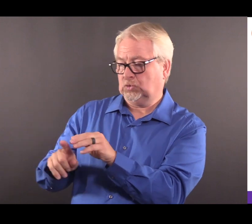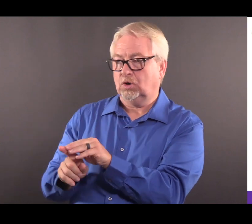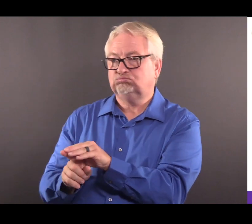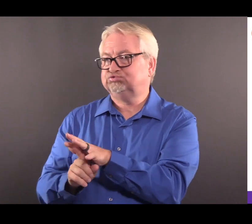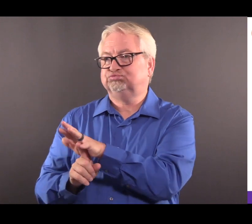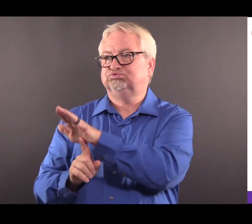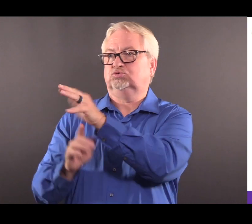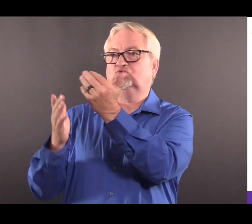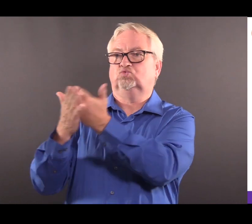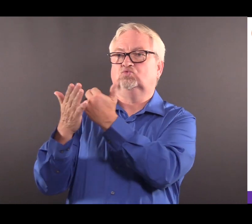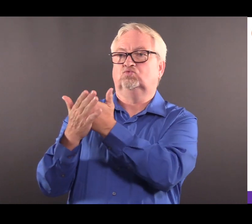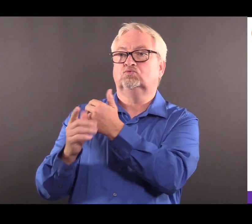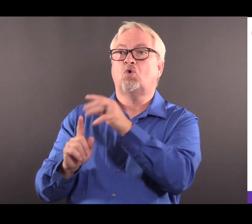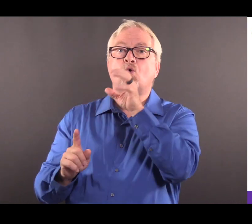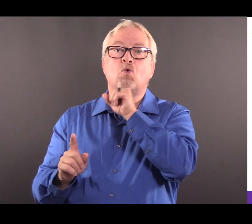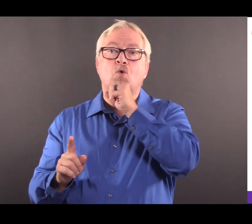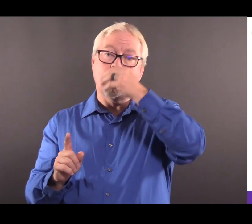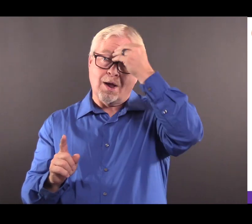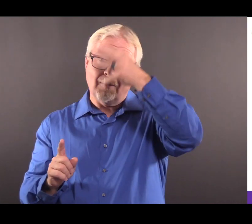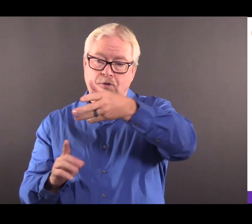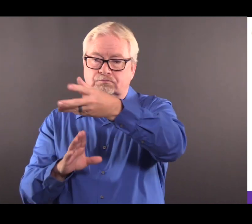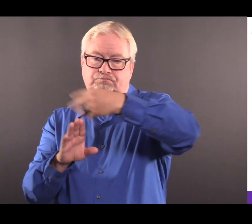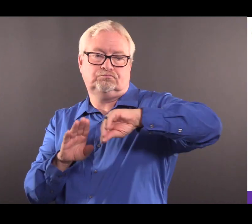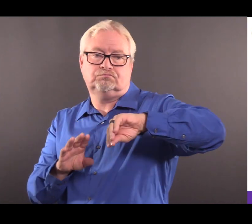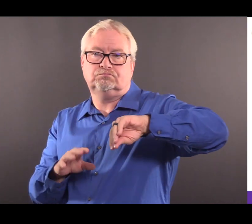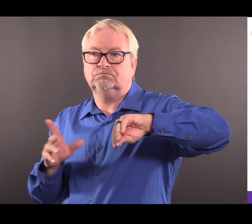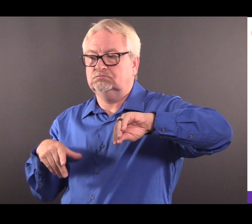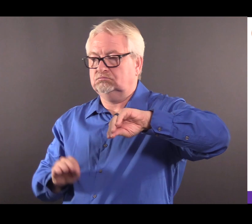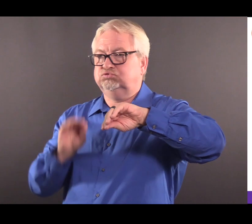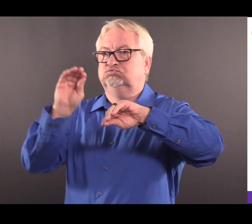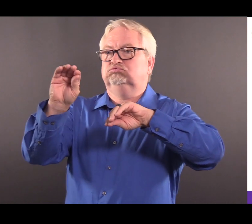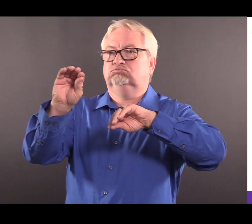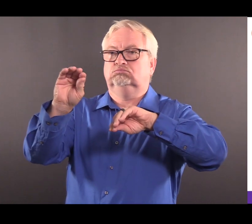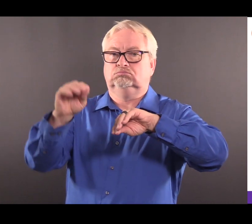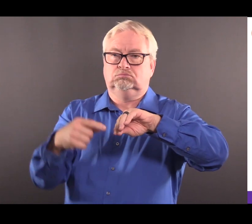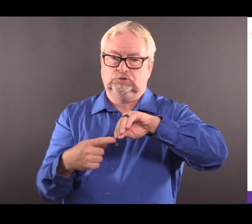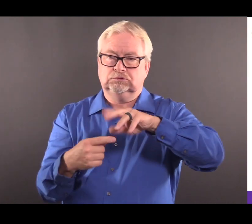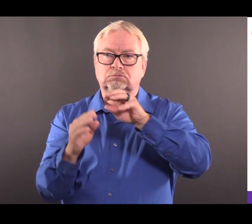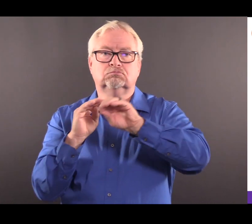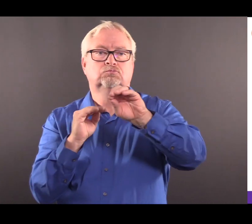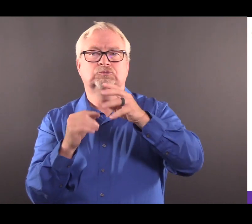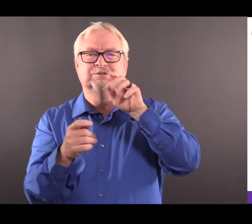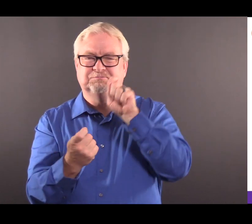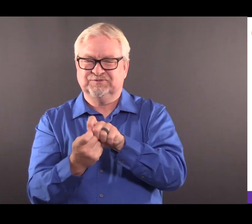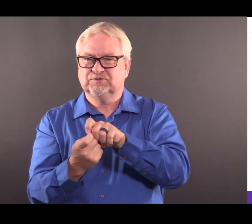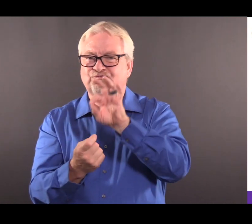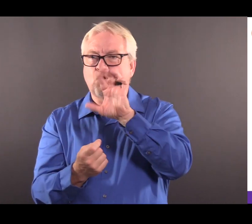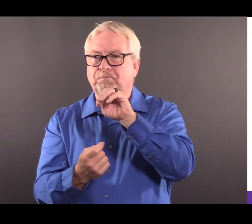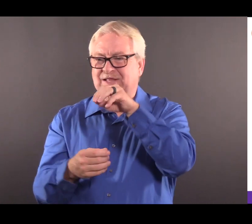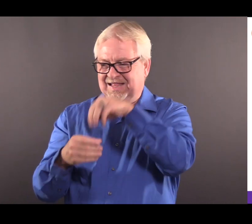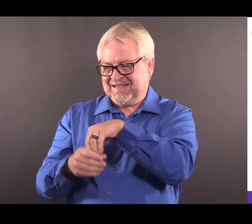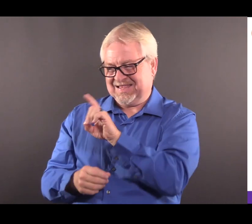new information must appear, but the old information must be preserved and recorded in a